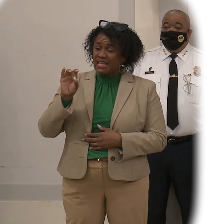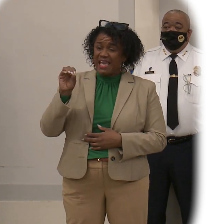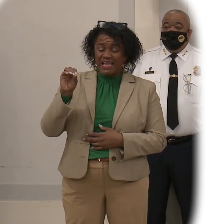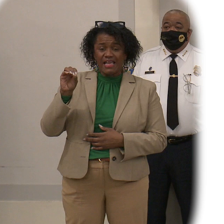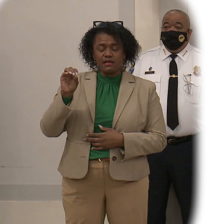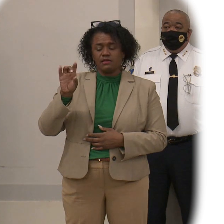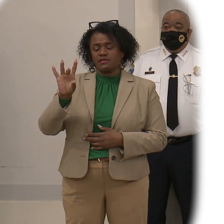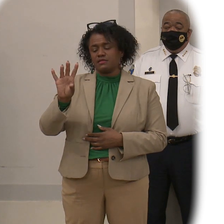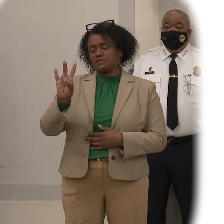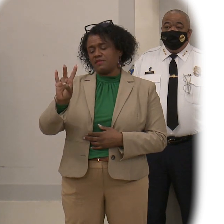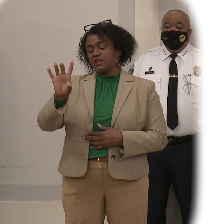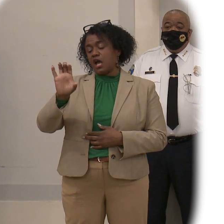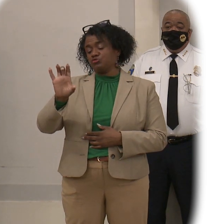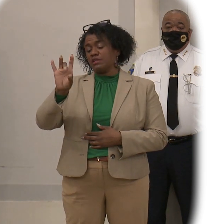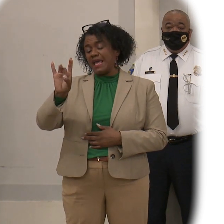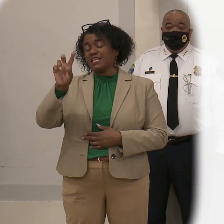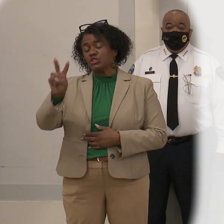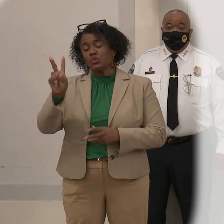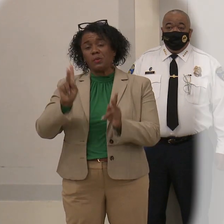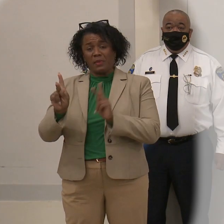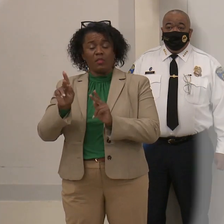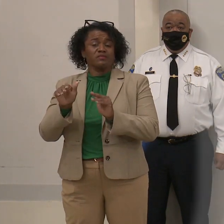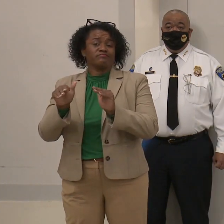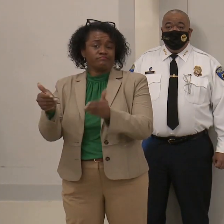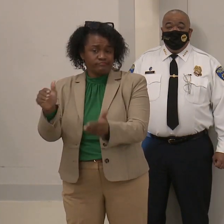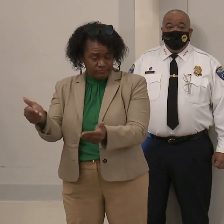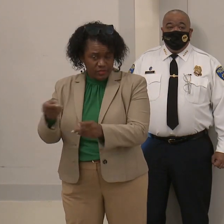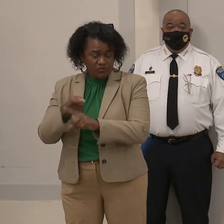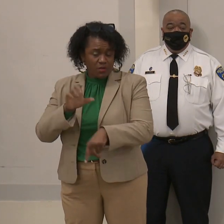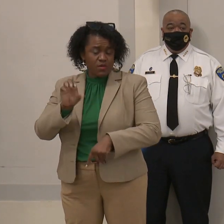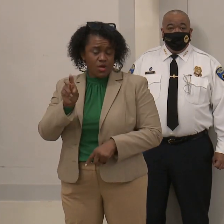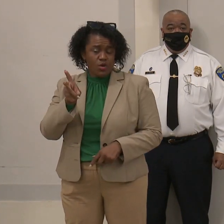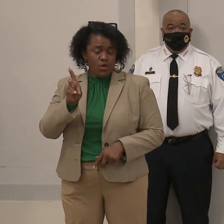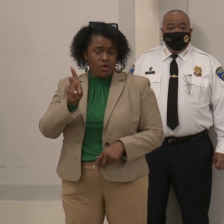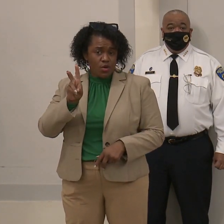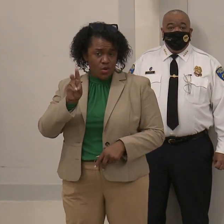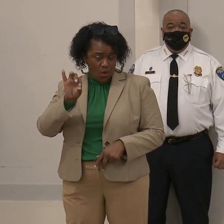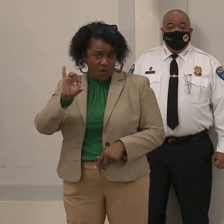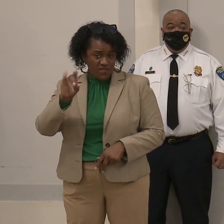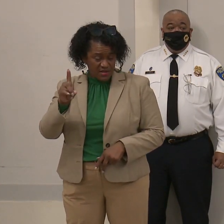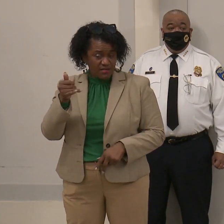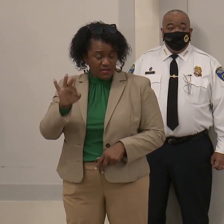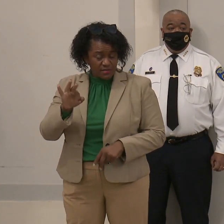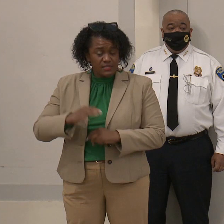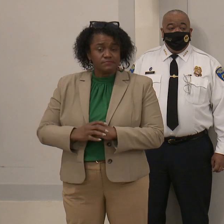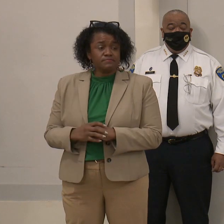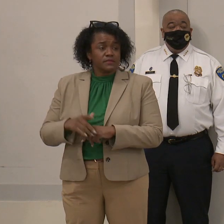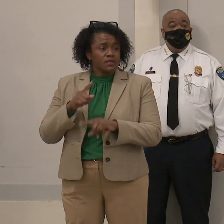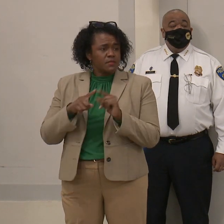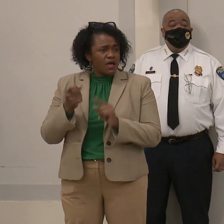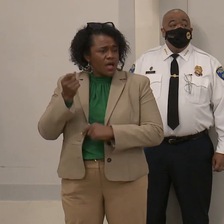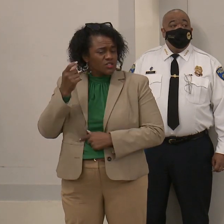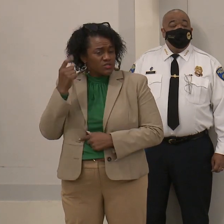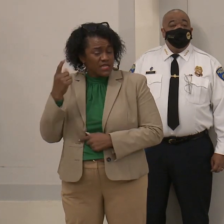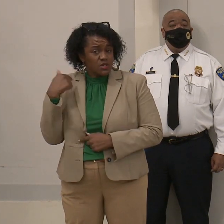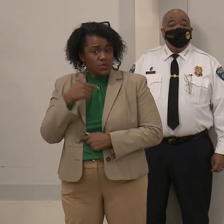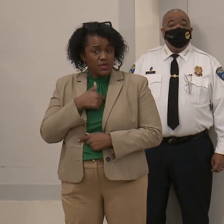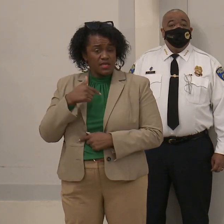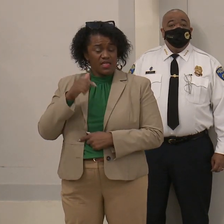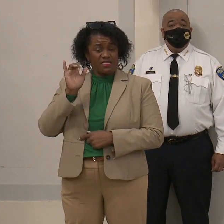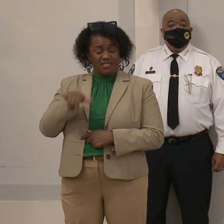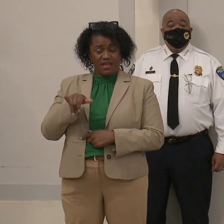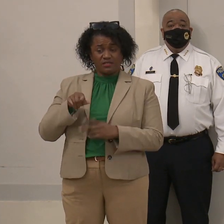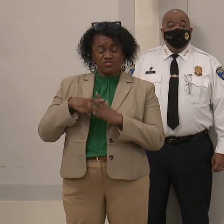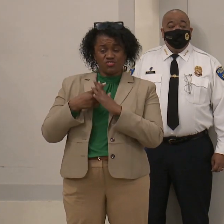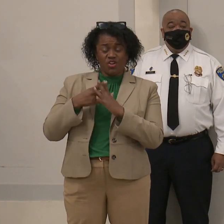782 Baltimoreans from COVID-19. Of course, our updated COVID-19 mandates took effect at 6 a.m.